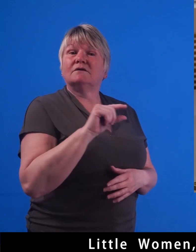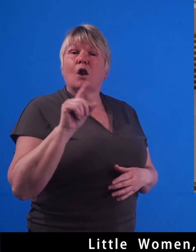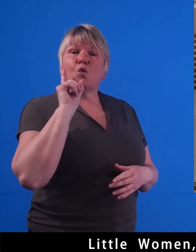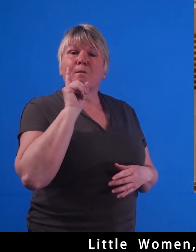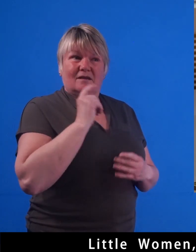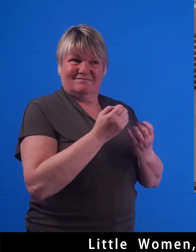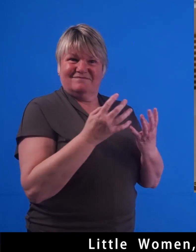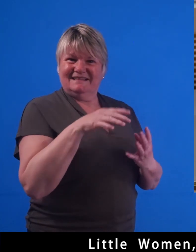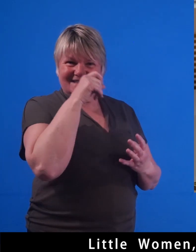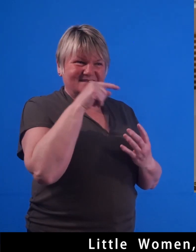Little Women,